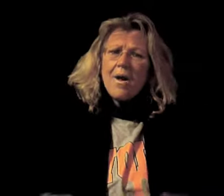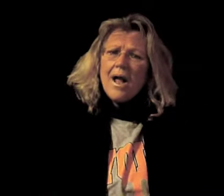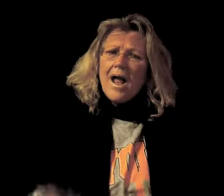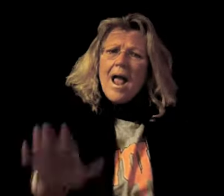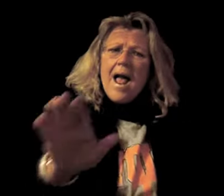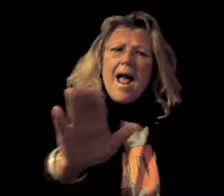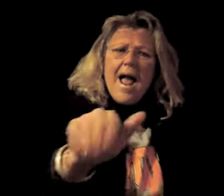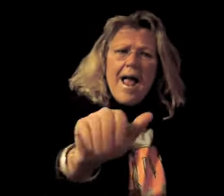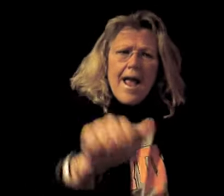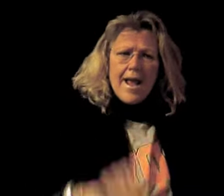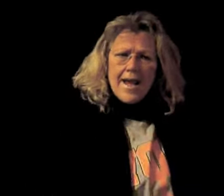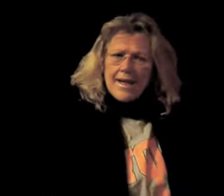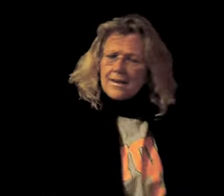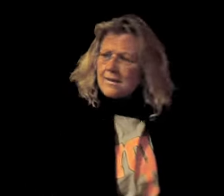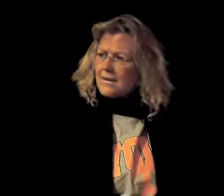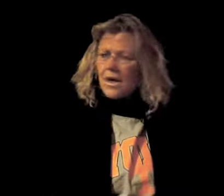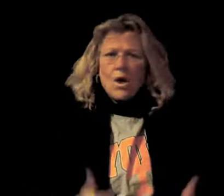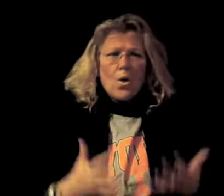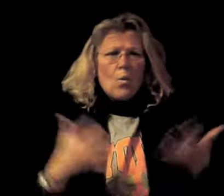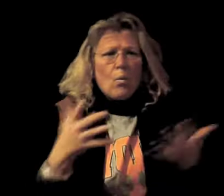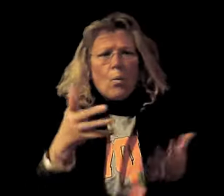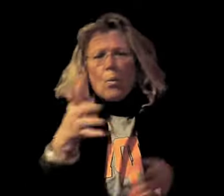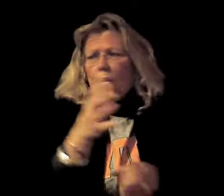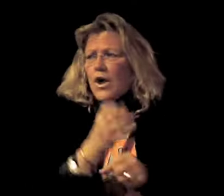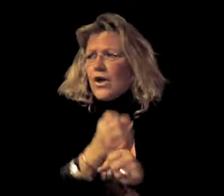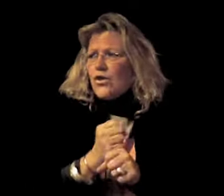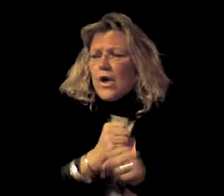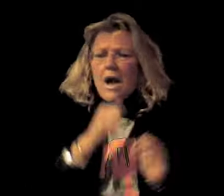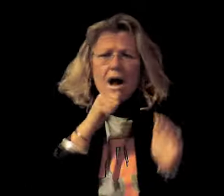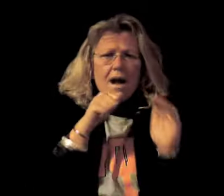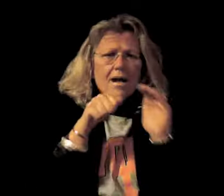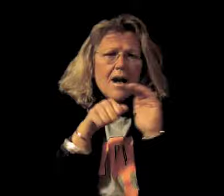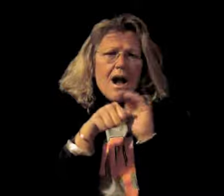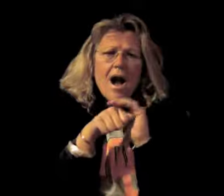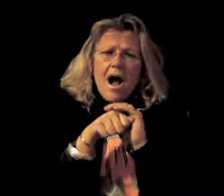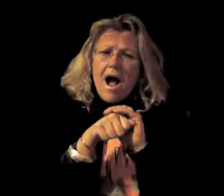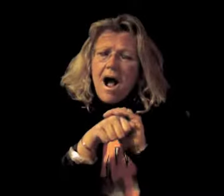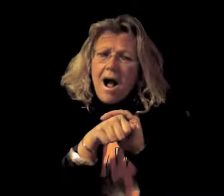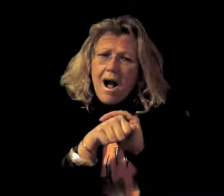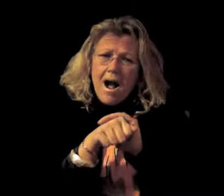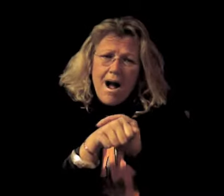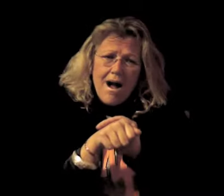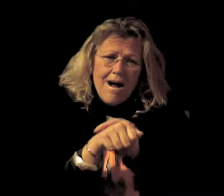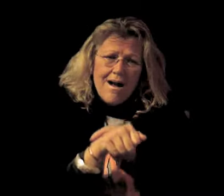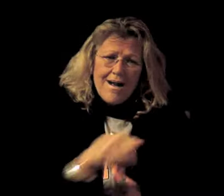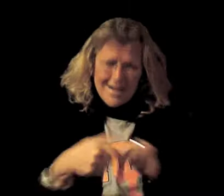now. Hey, what do you got to